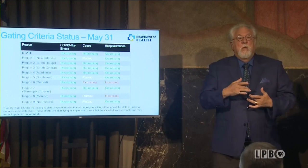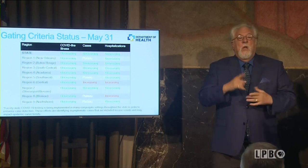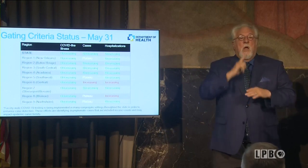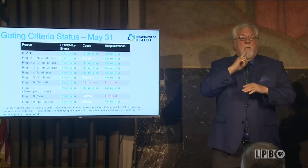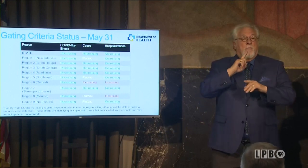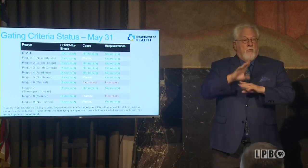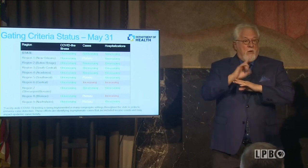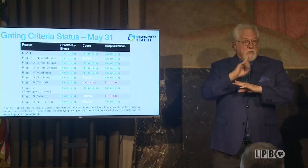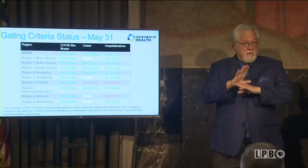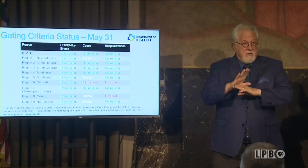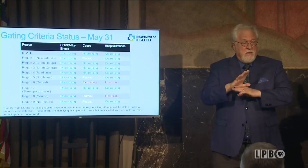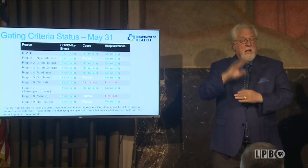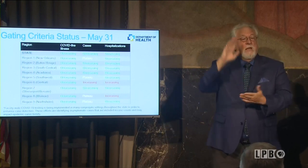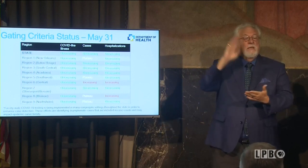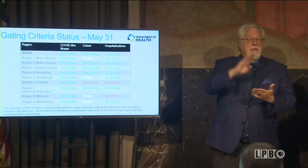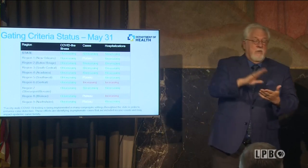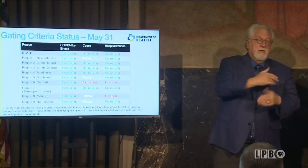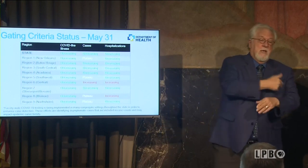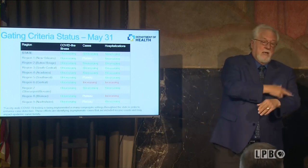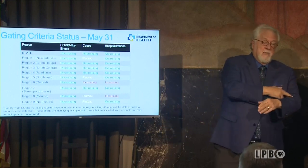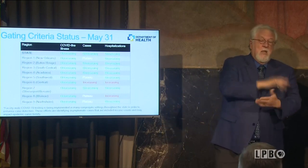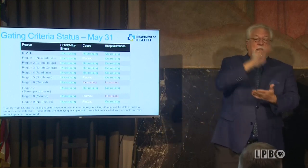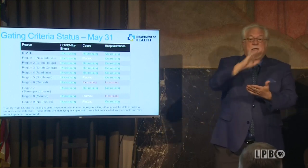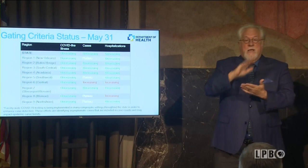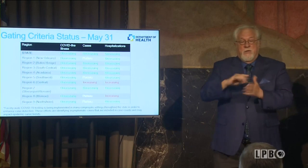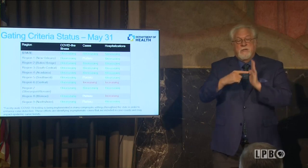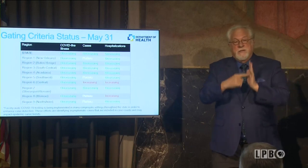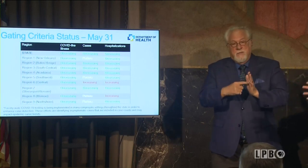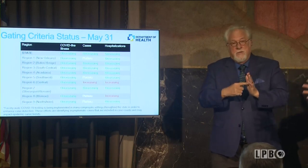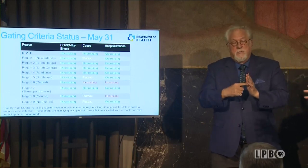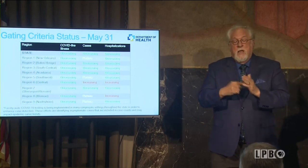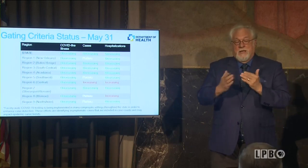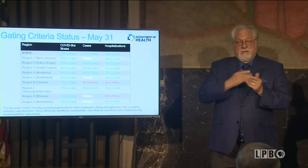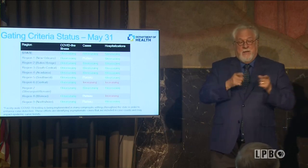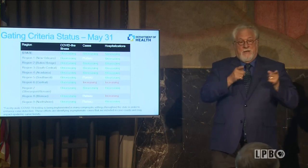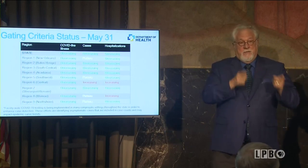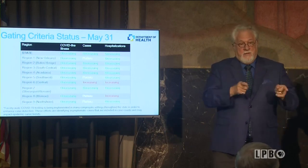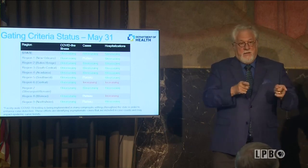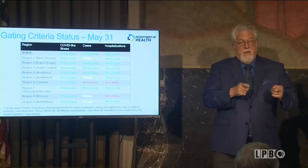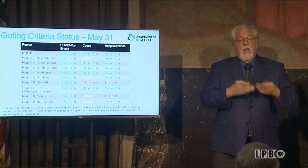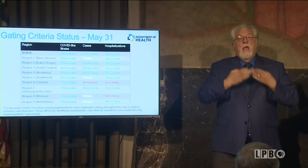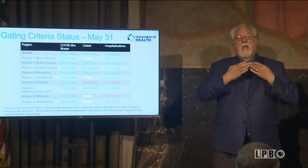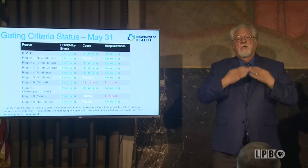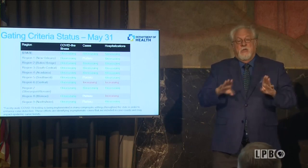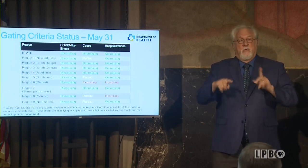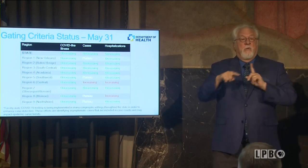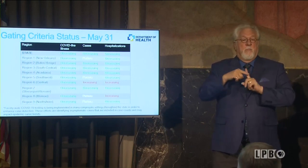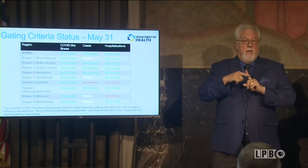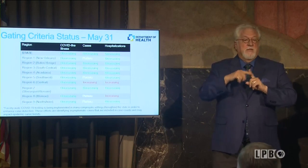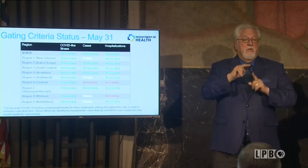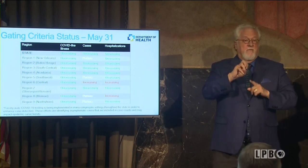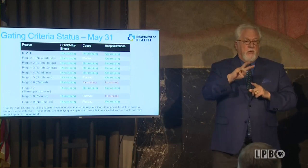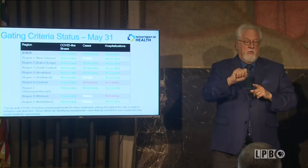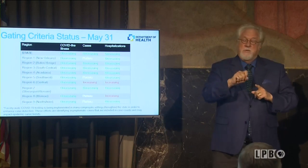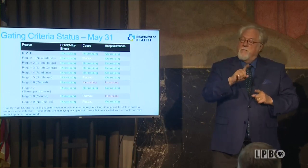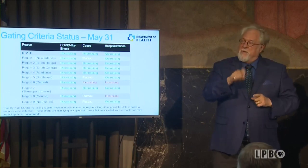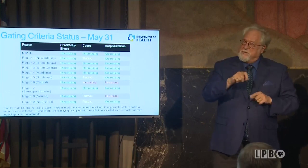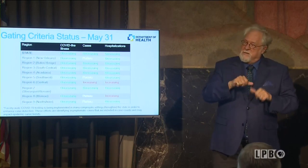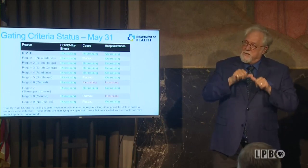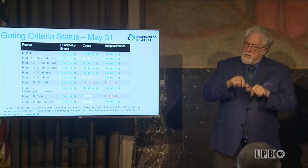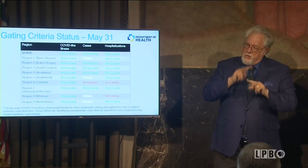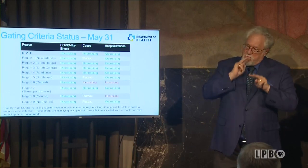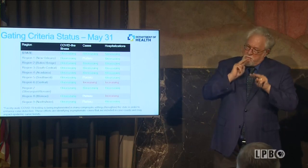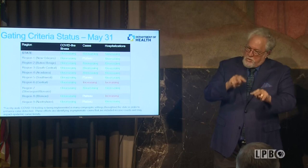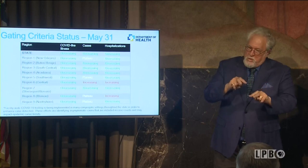trend, the decreasing hospitalizations, the decreasing symptoms, despite that general positive news, we must continue to double